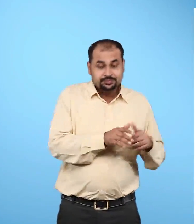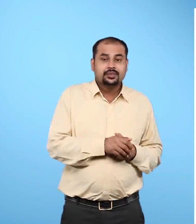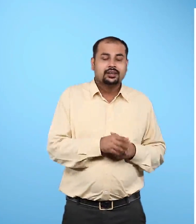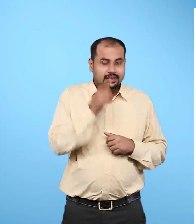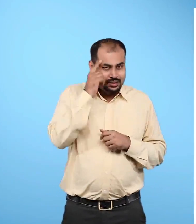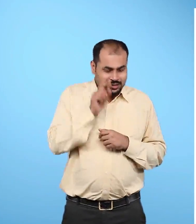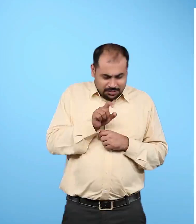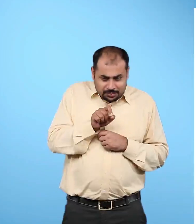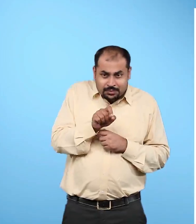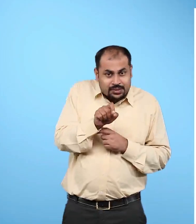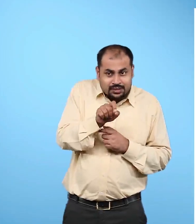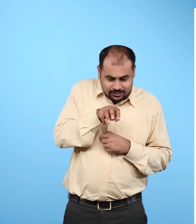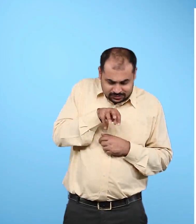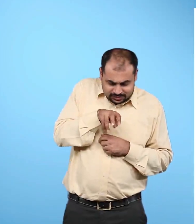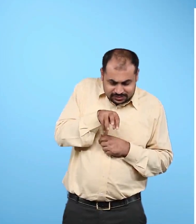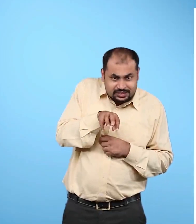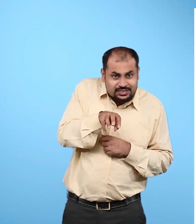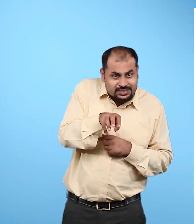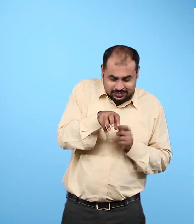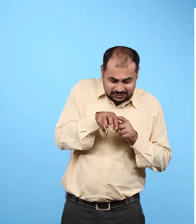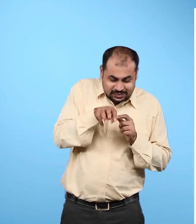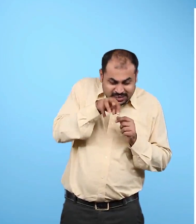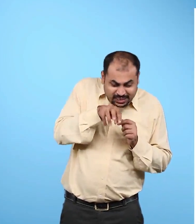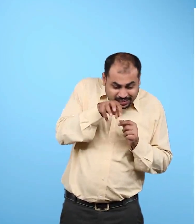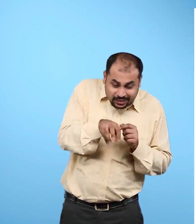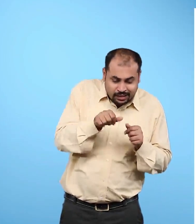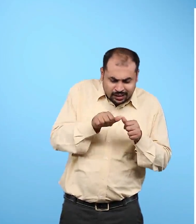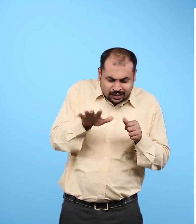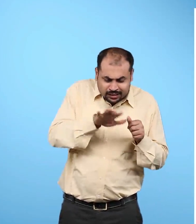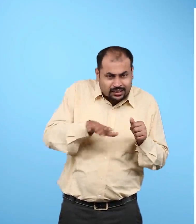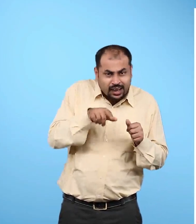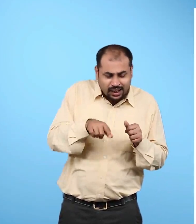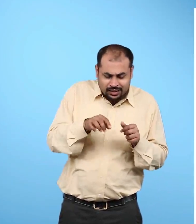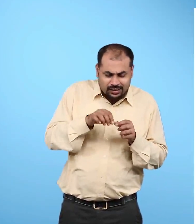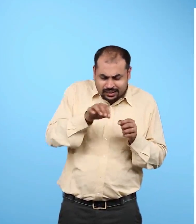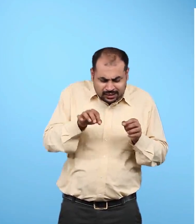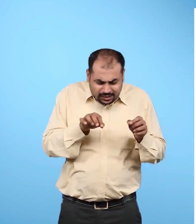Next to it we have an ant asking us, "What is the area of my footprint?"